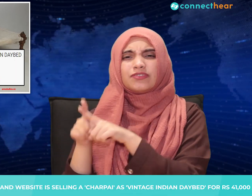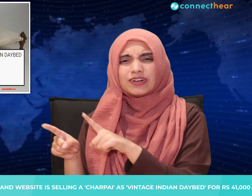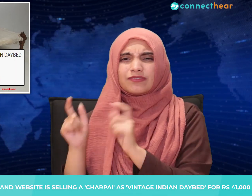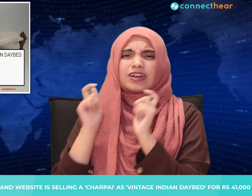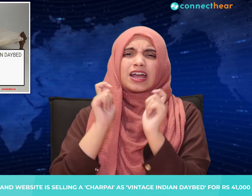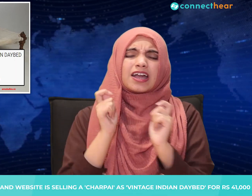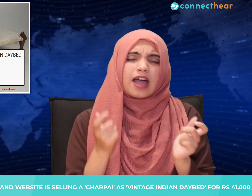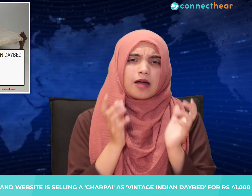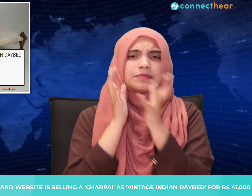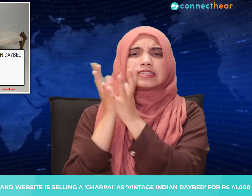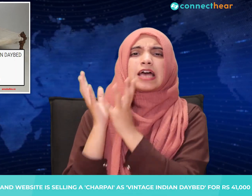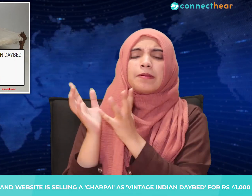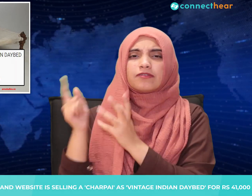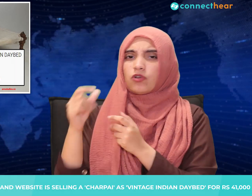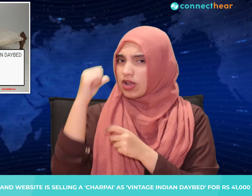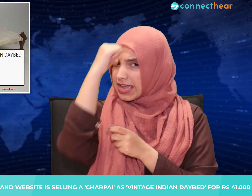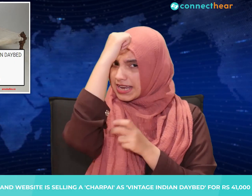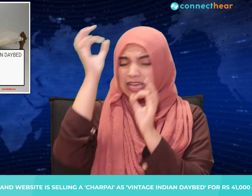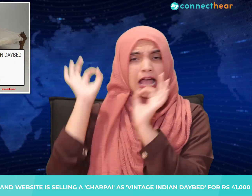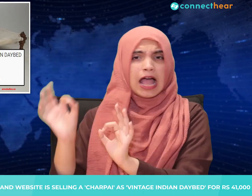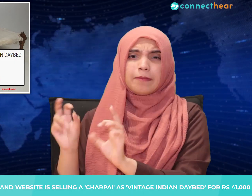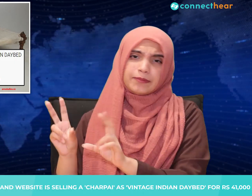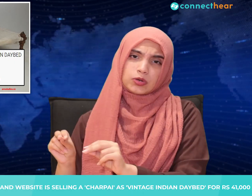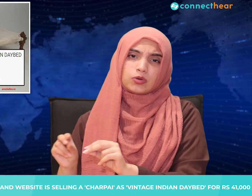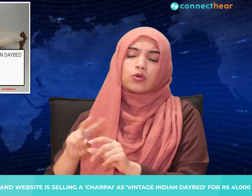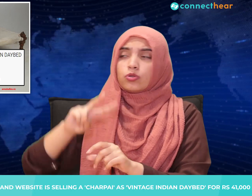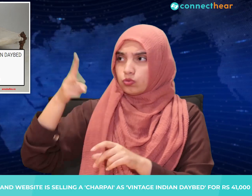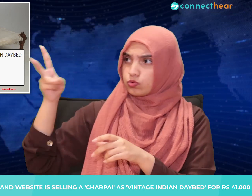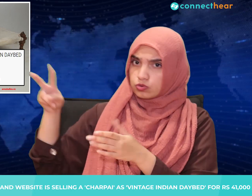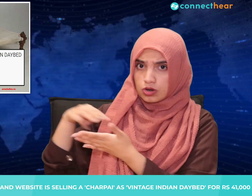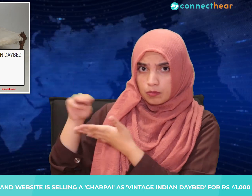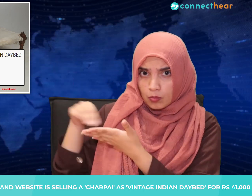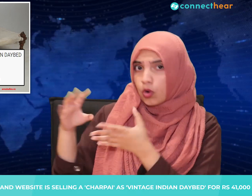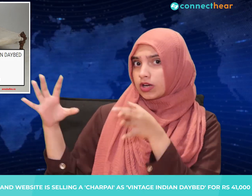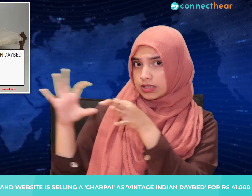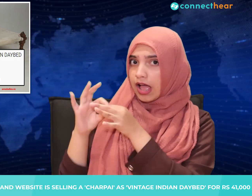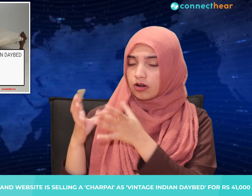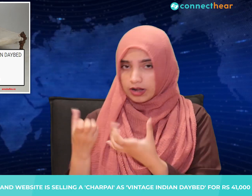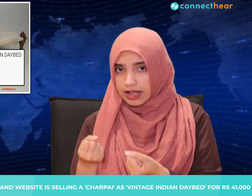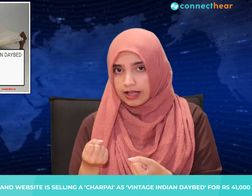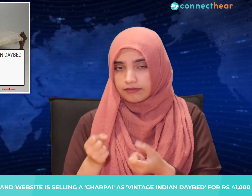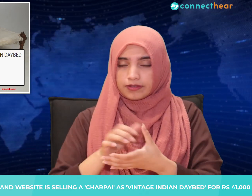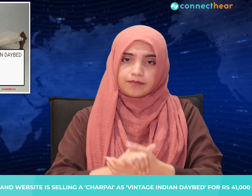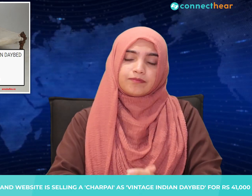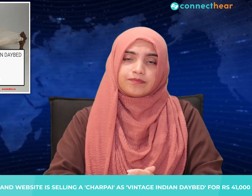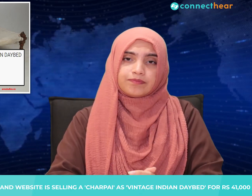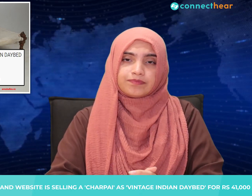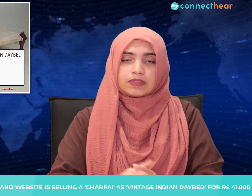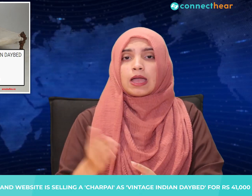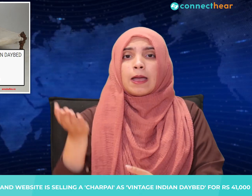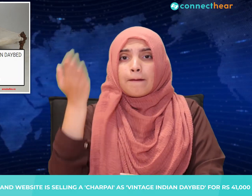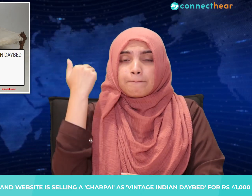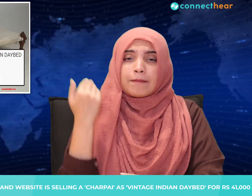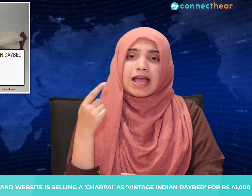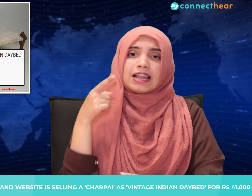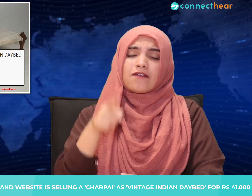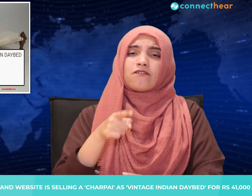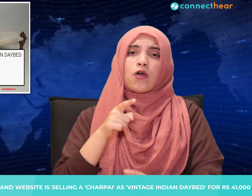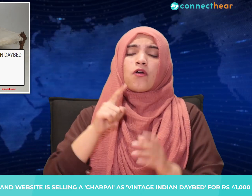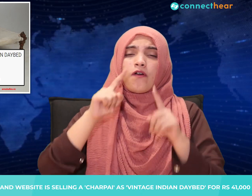brands. In early 2020, Nicobar, high-end retail brand known for